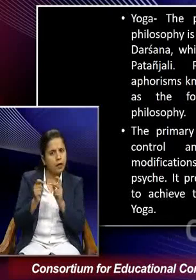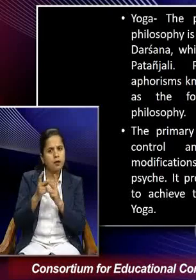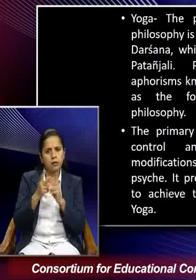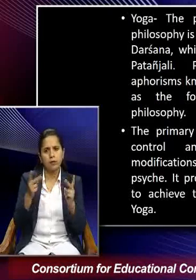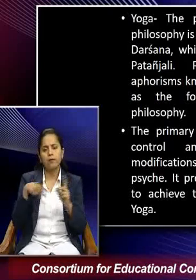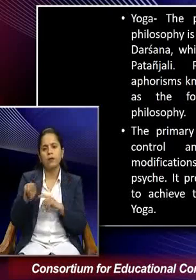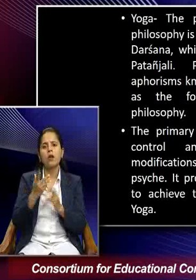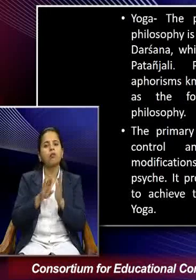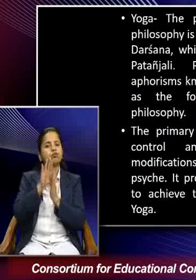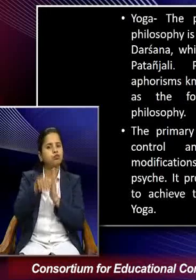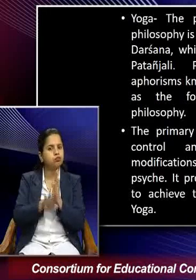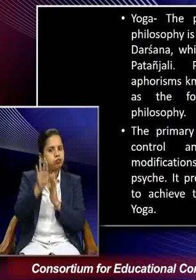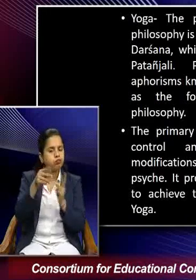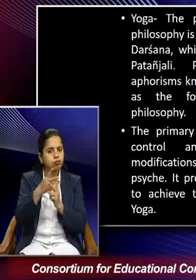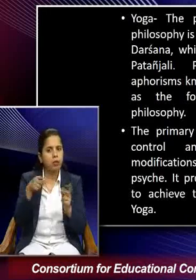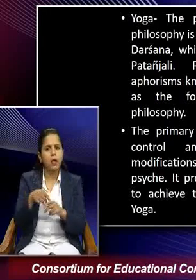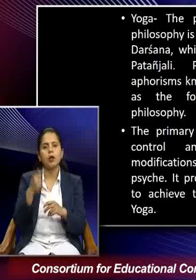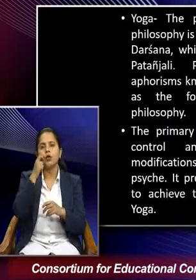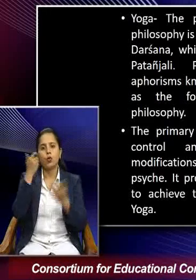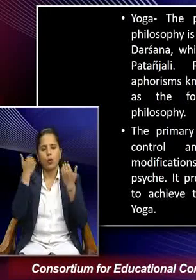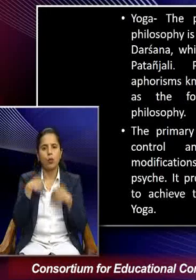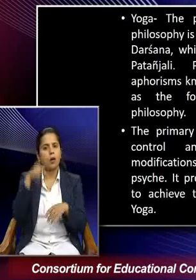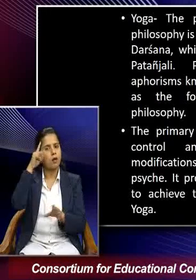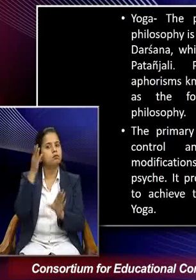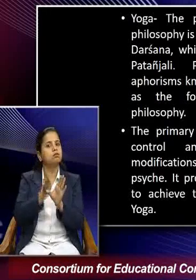or fluctuations of human psyche.